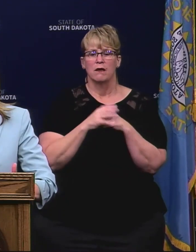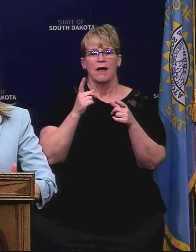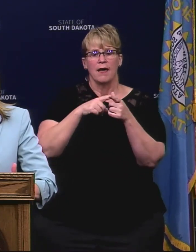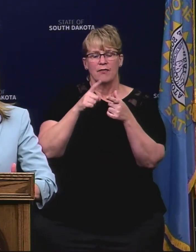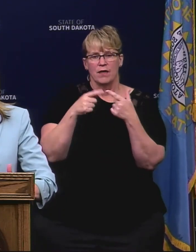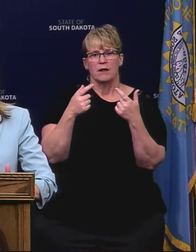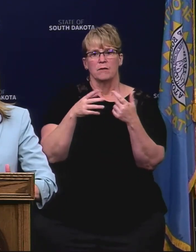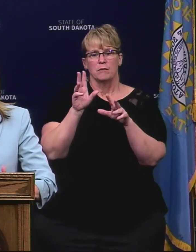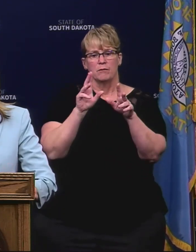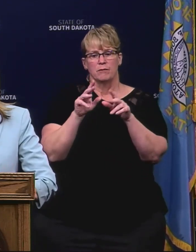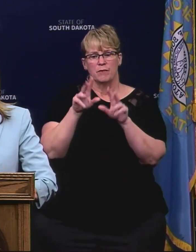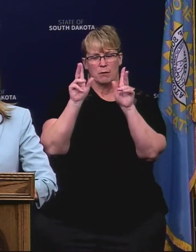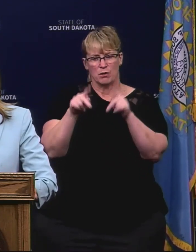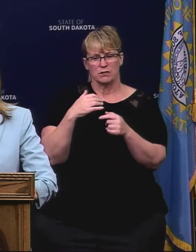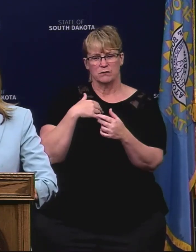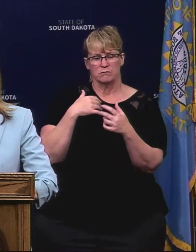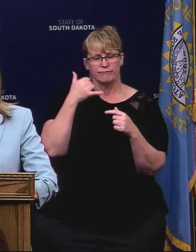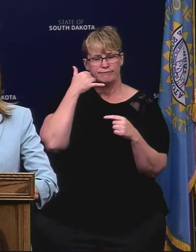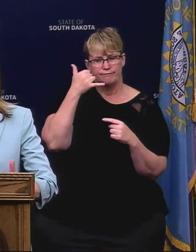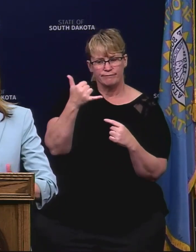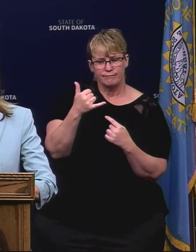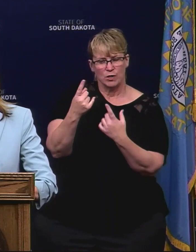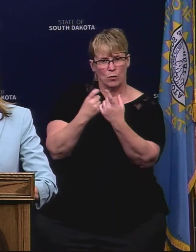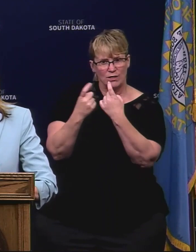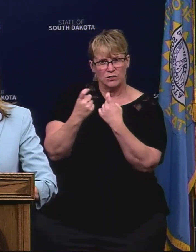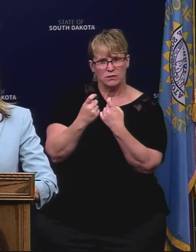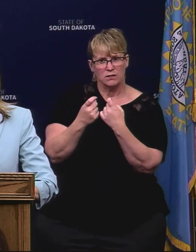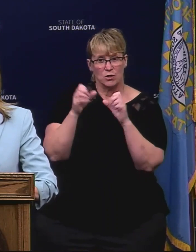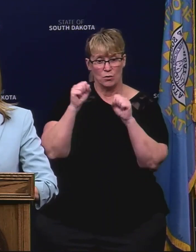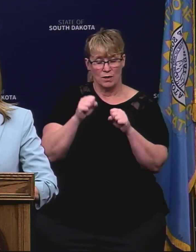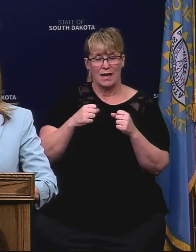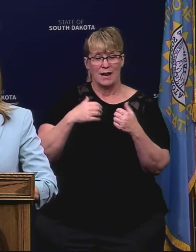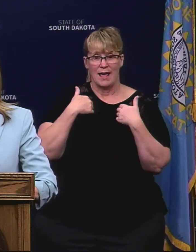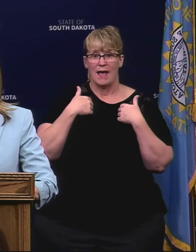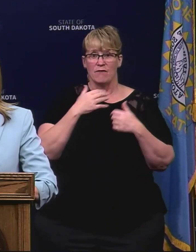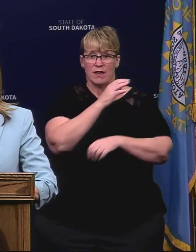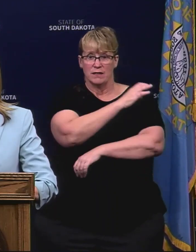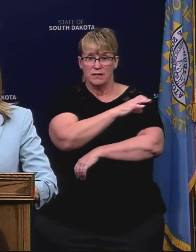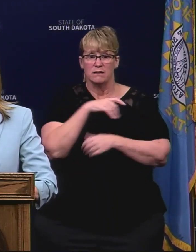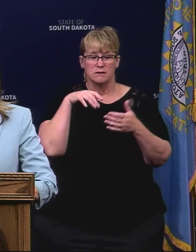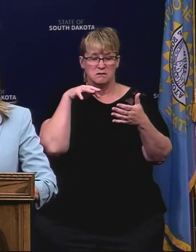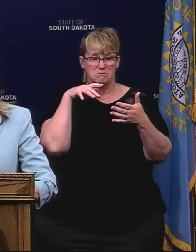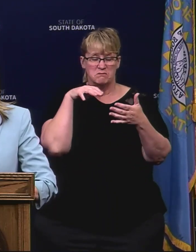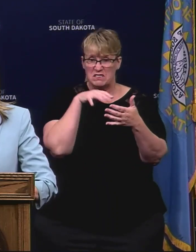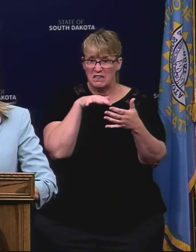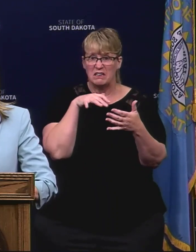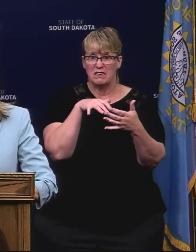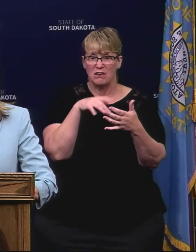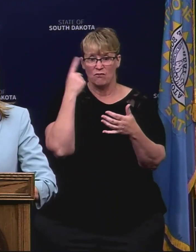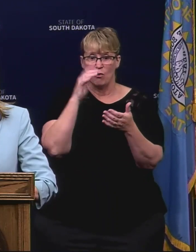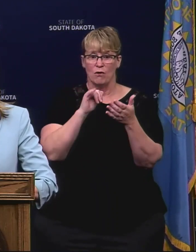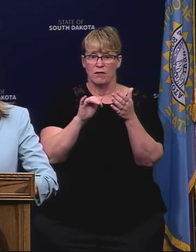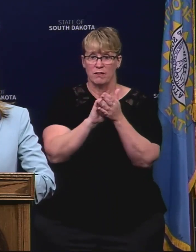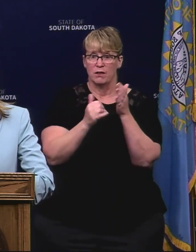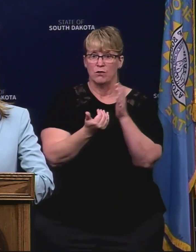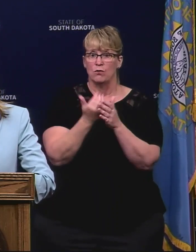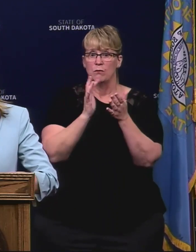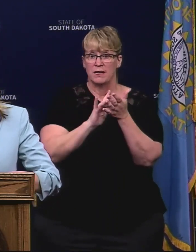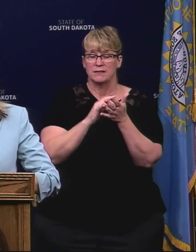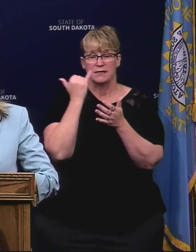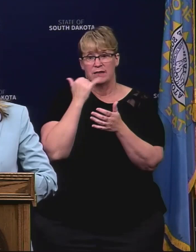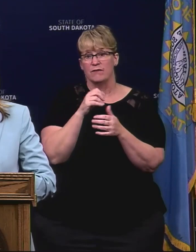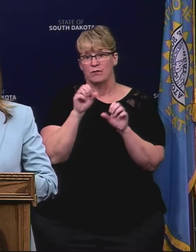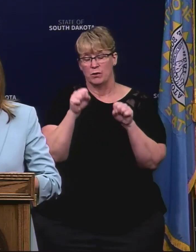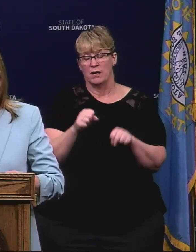through some questions to see if you're a viable candidate for the clinical study, and it'll proceed from there if that's in fact the